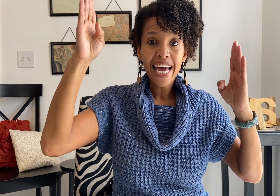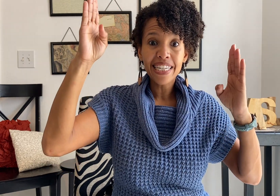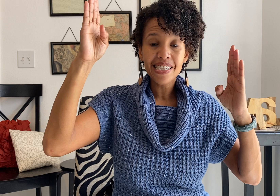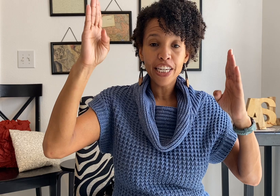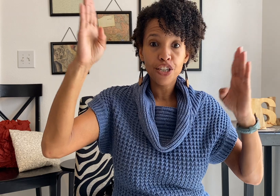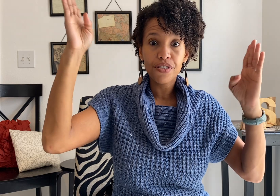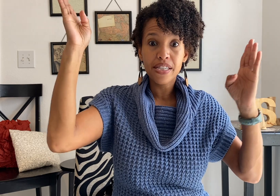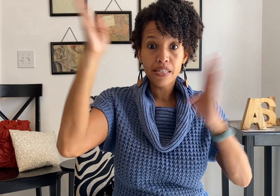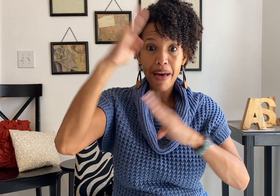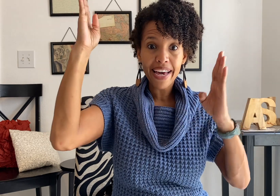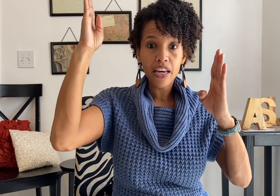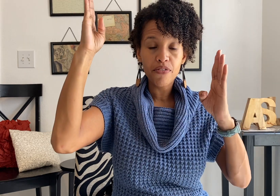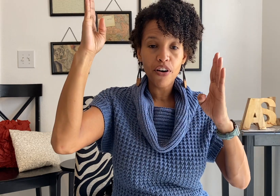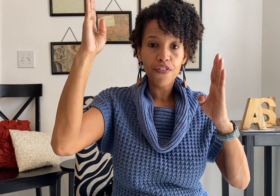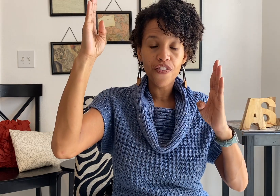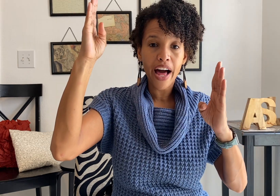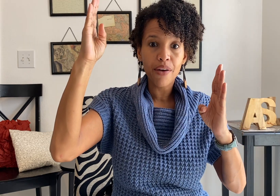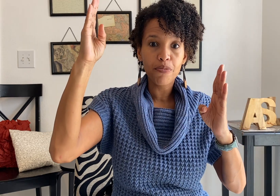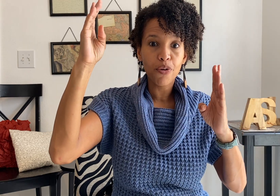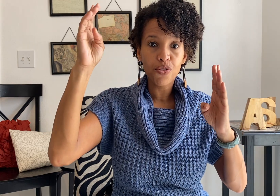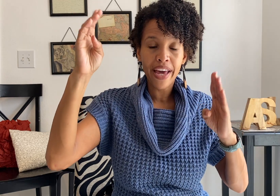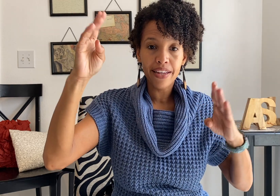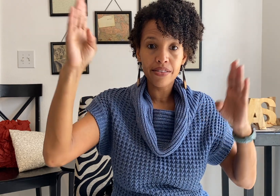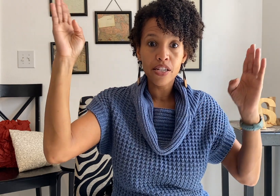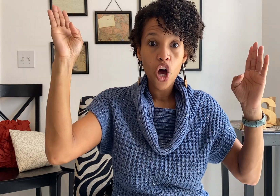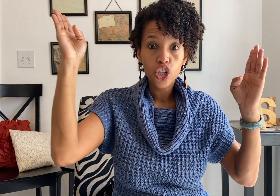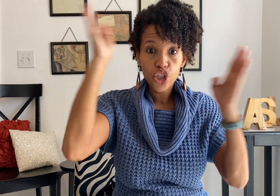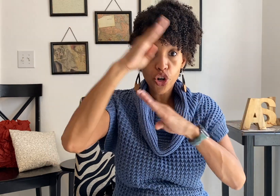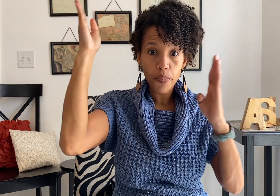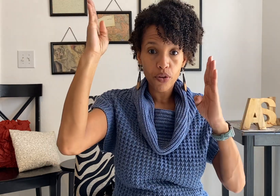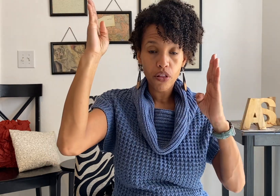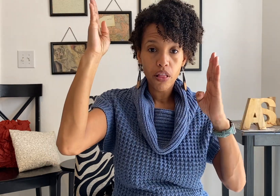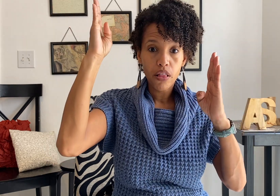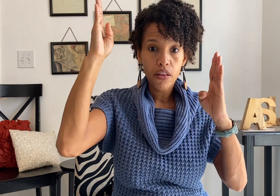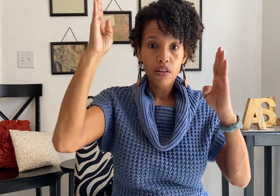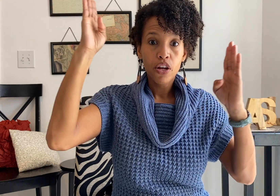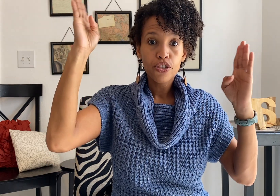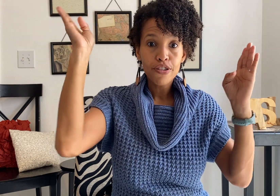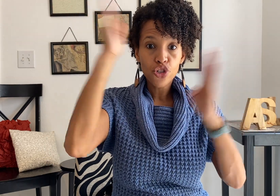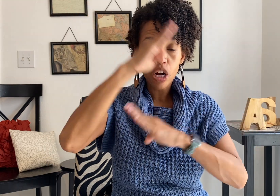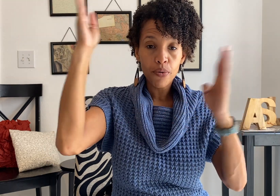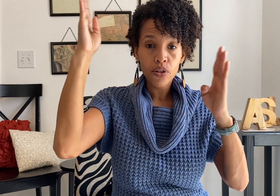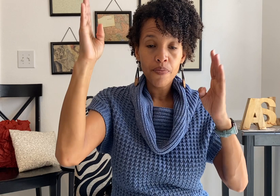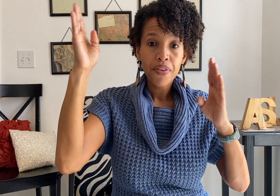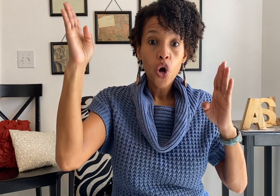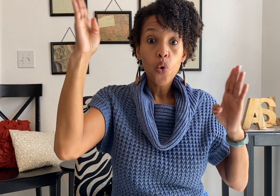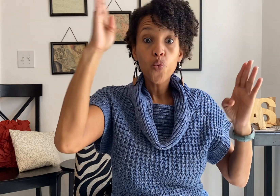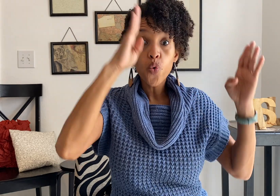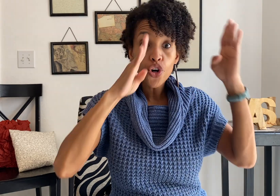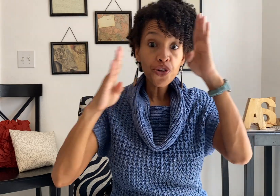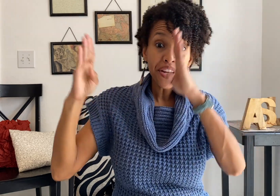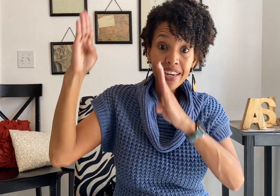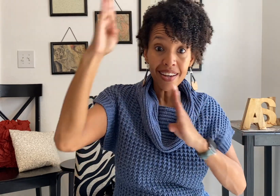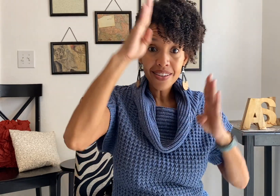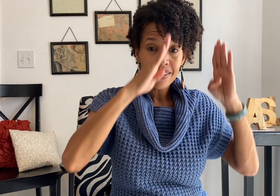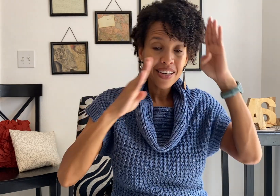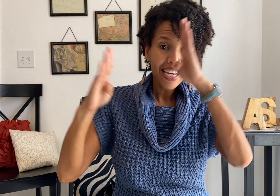it's like you're smacking a fly with both hands. Trouble, trouble. Worry is